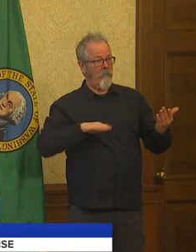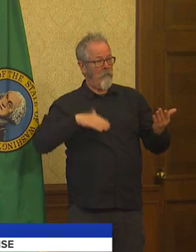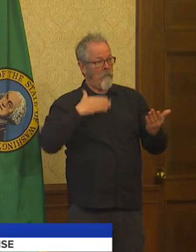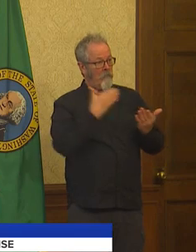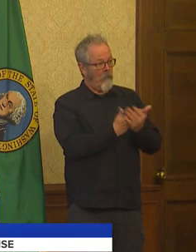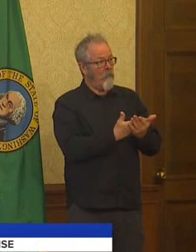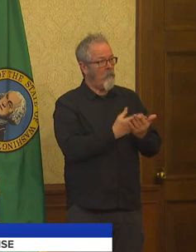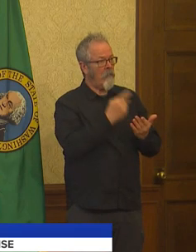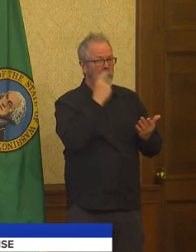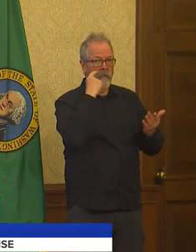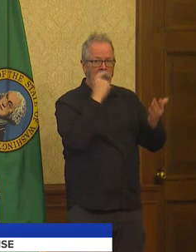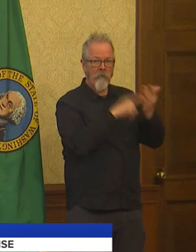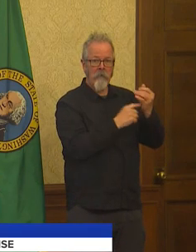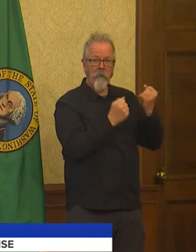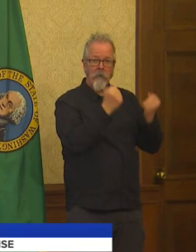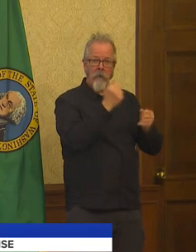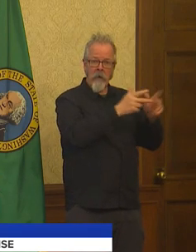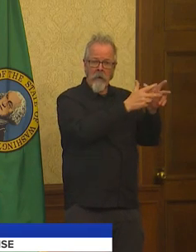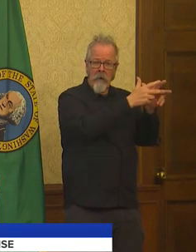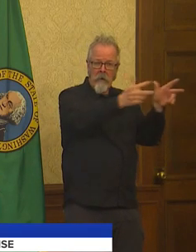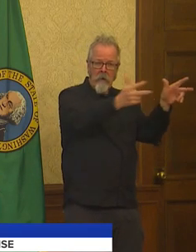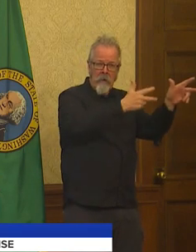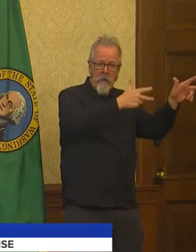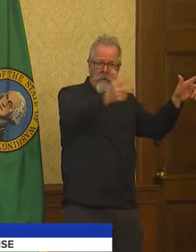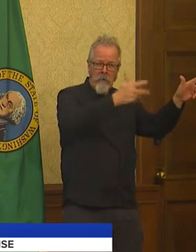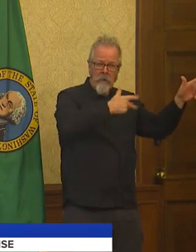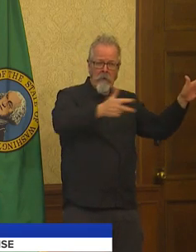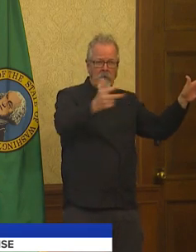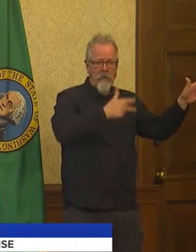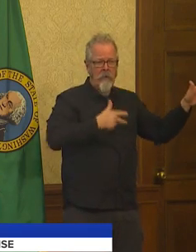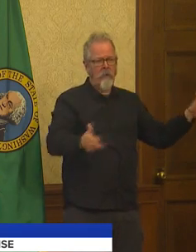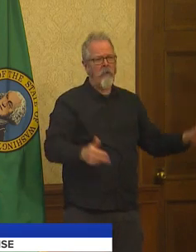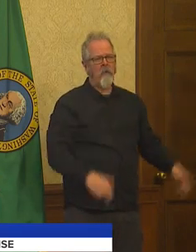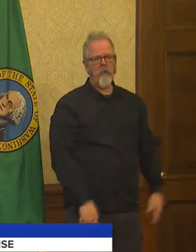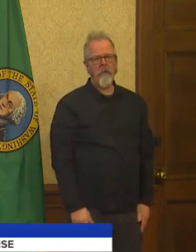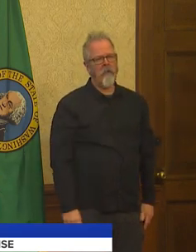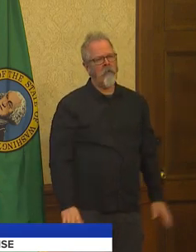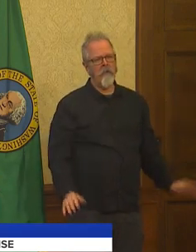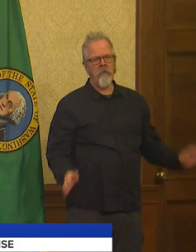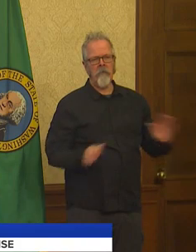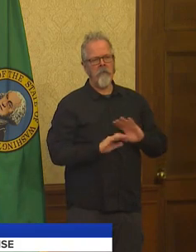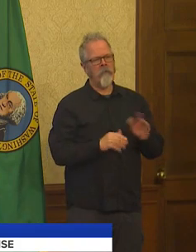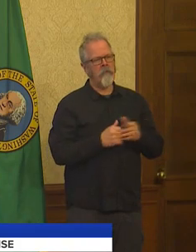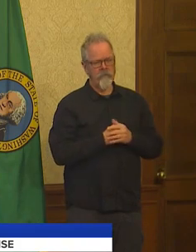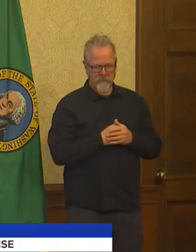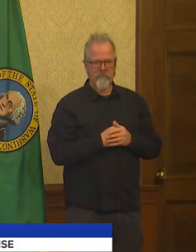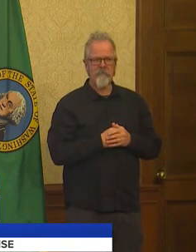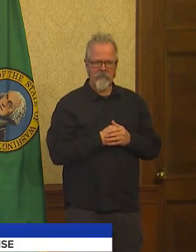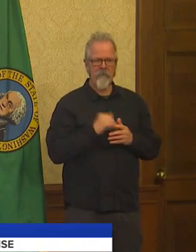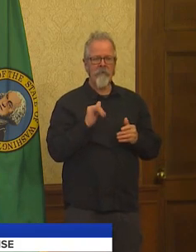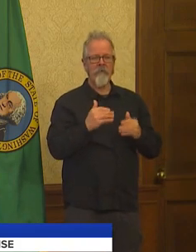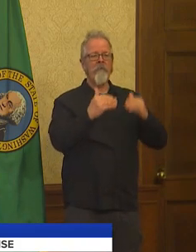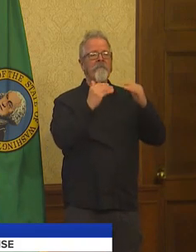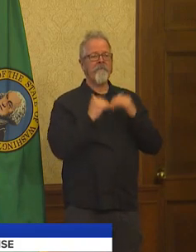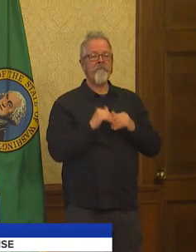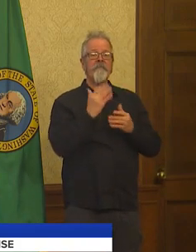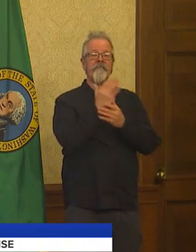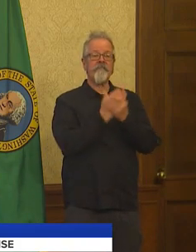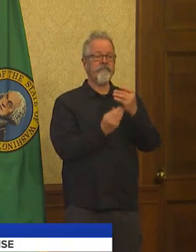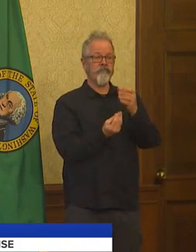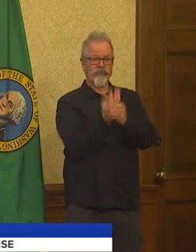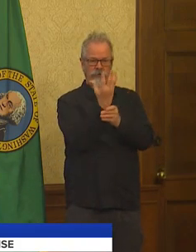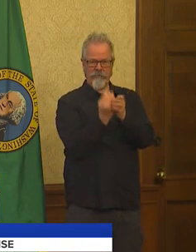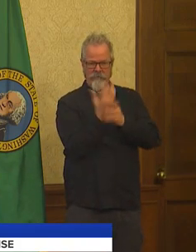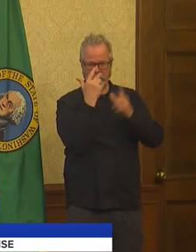go. We wish you the best of luck. If you can't, contact us. We'll make sure to make it right for you. We're refunding license fees.